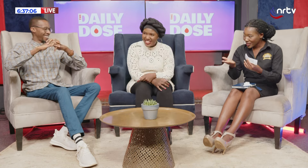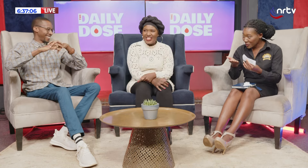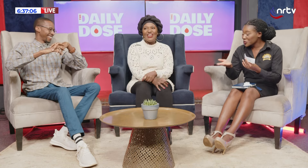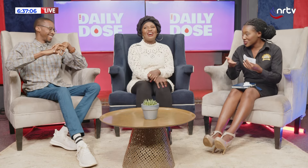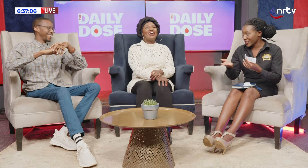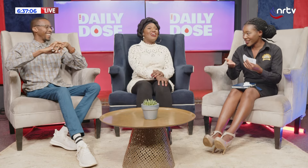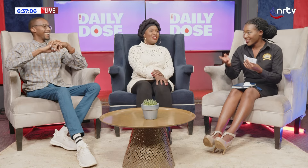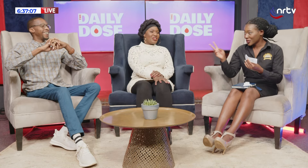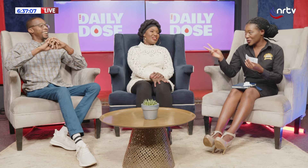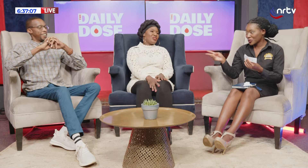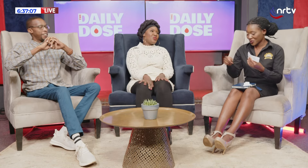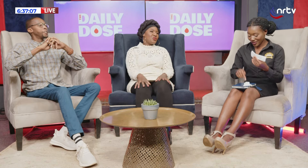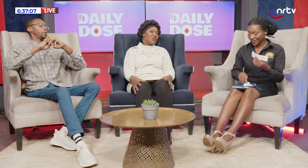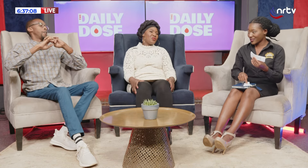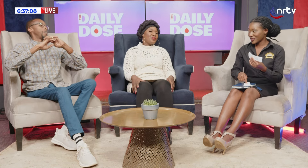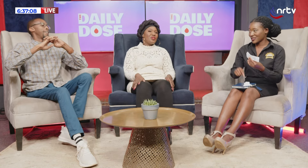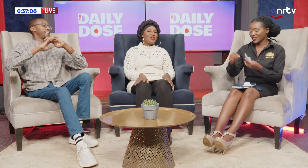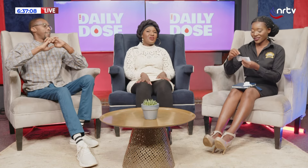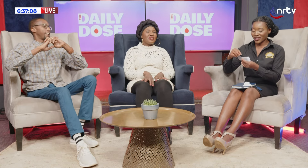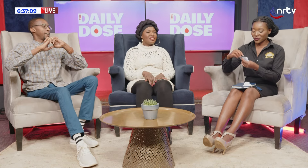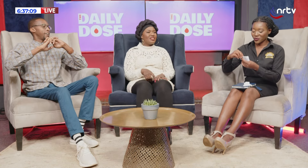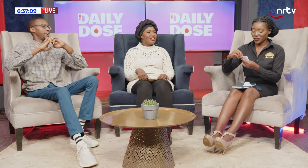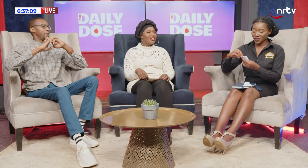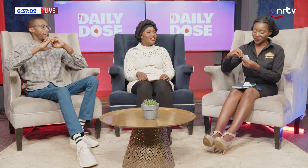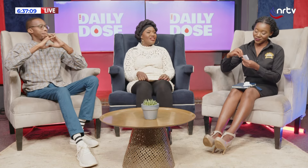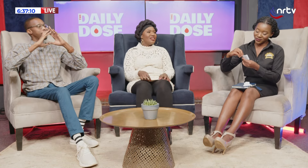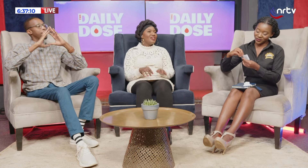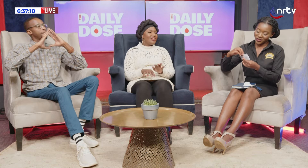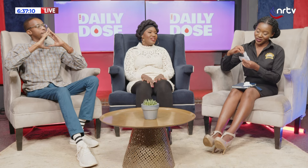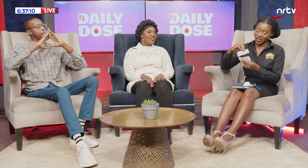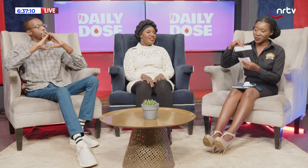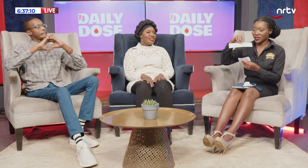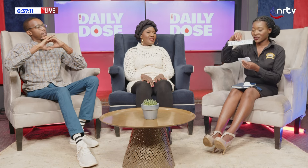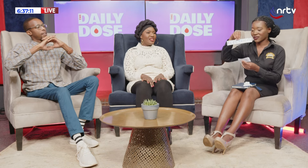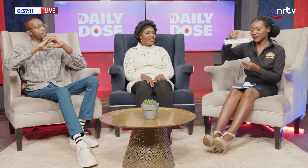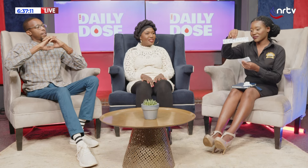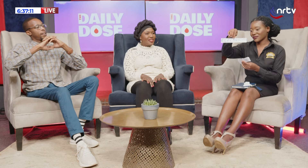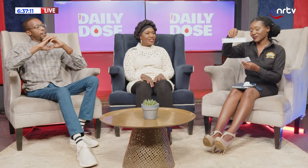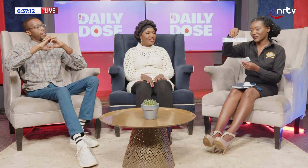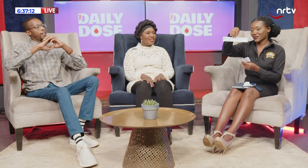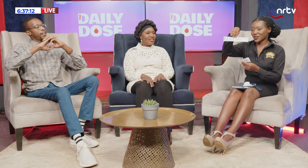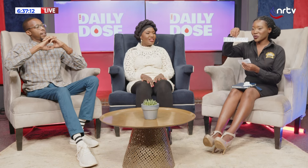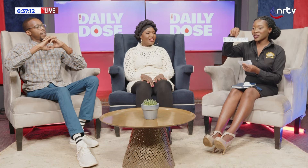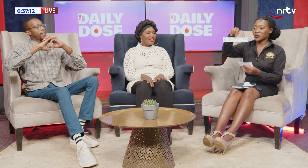I'm going to share. Okay. Two. Cool. This right. Last four. Okay. Captain, this one is for you.